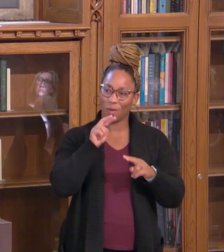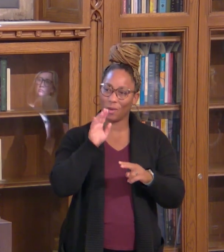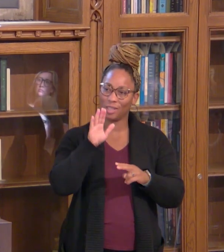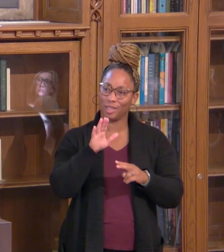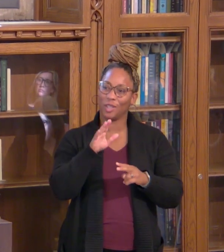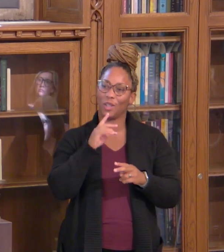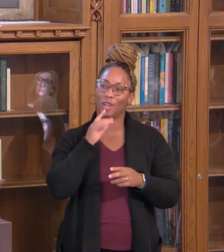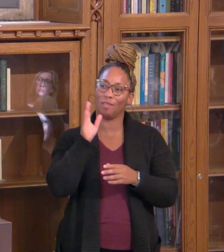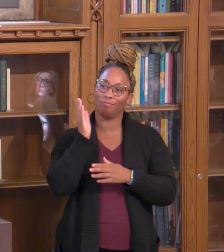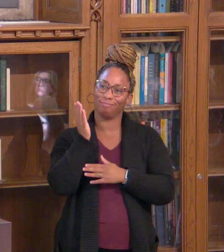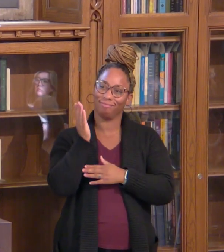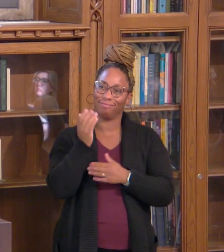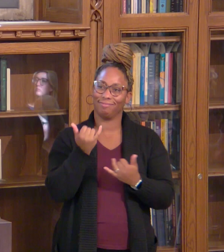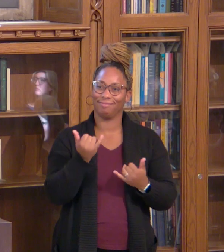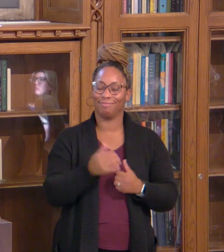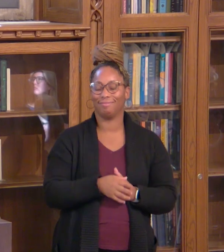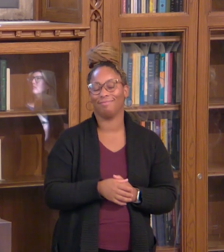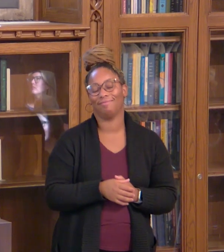your keynote